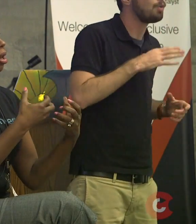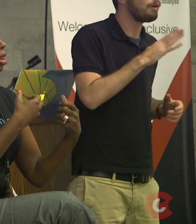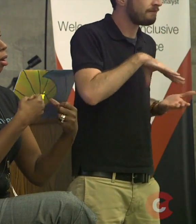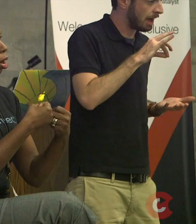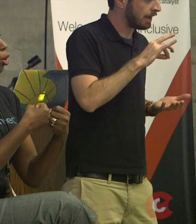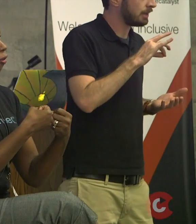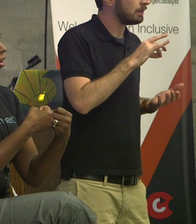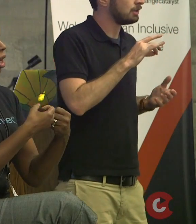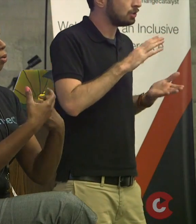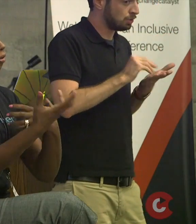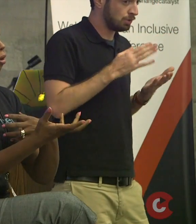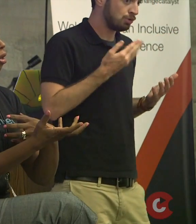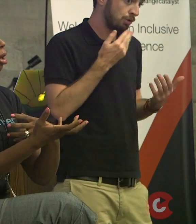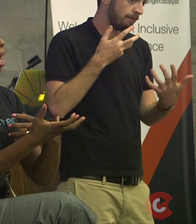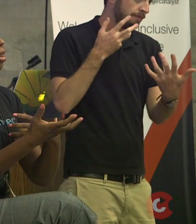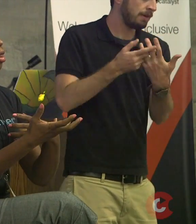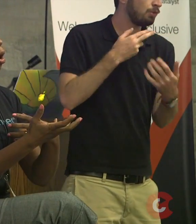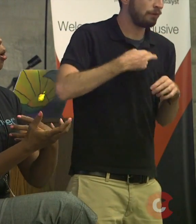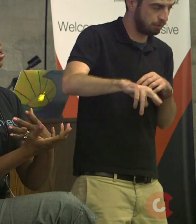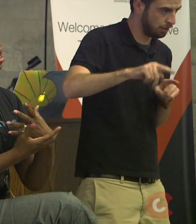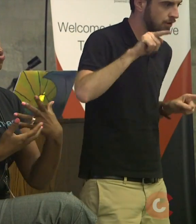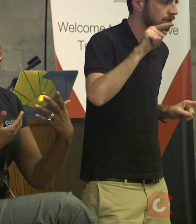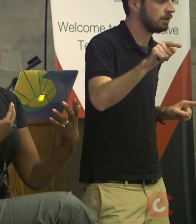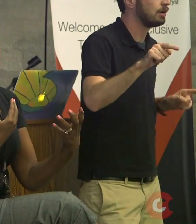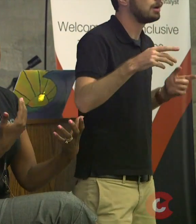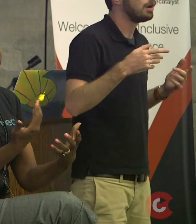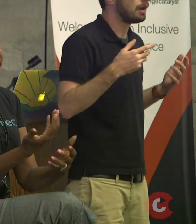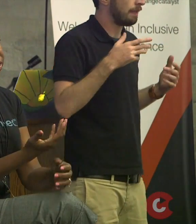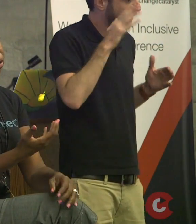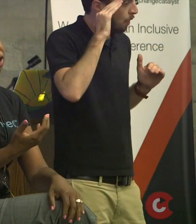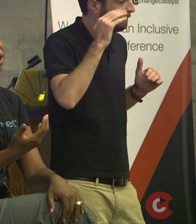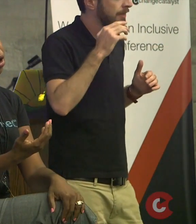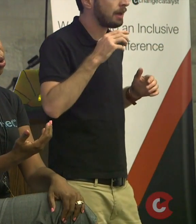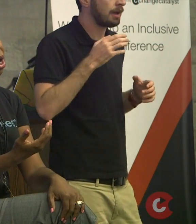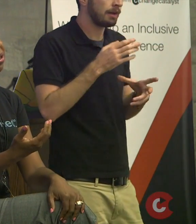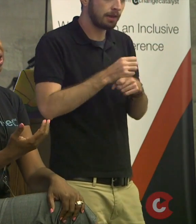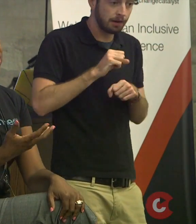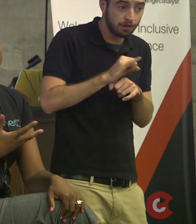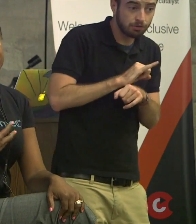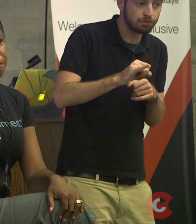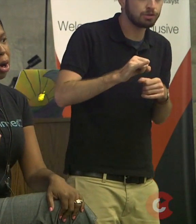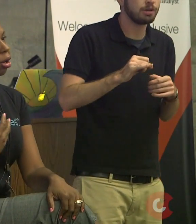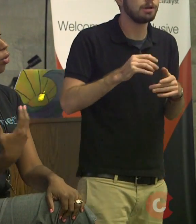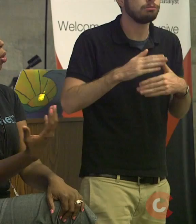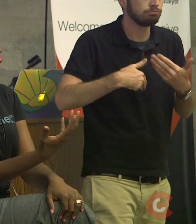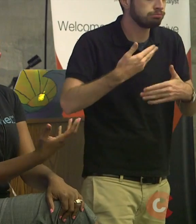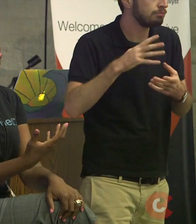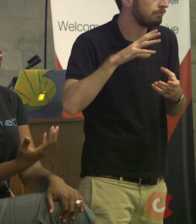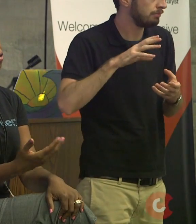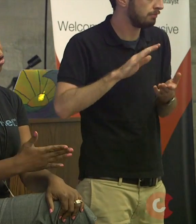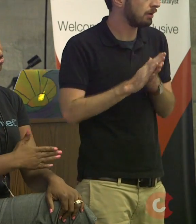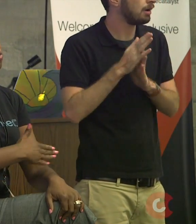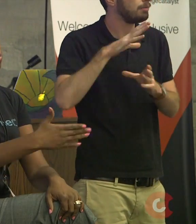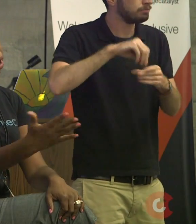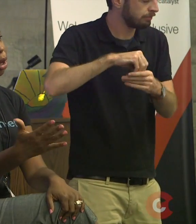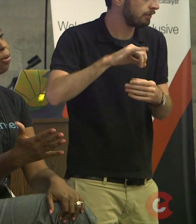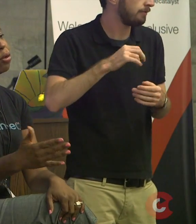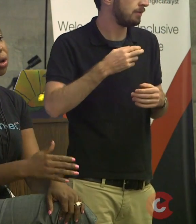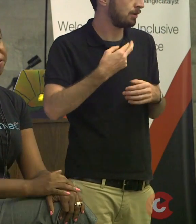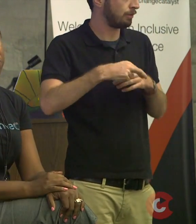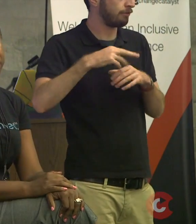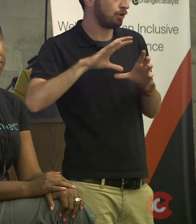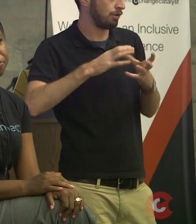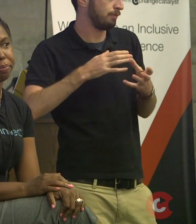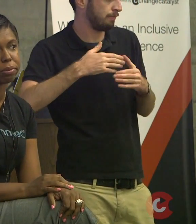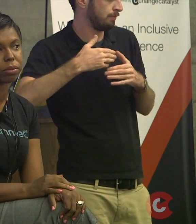students that are a good fit and refer them. And then the hope is that once they get in internships and co-ops, they become part of your employee referral